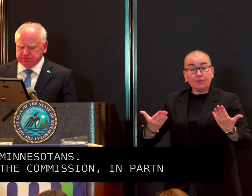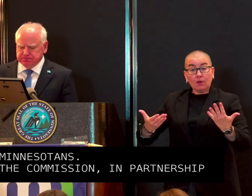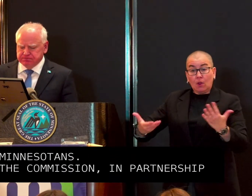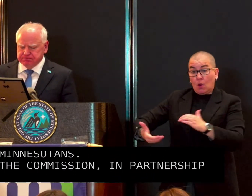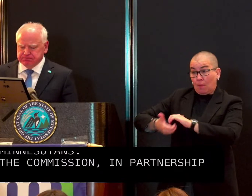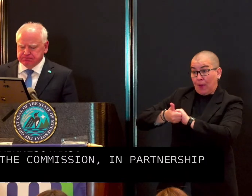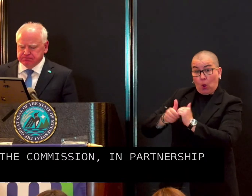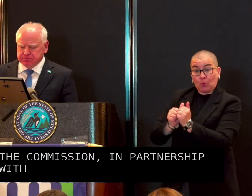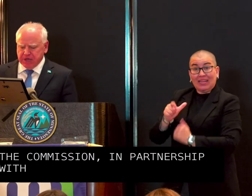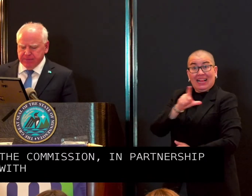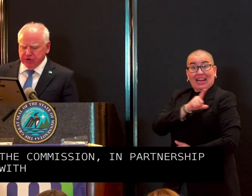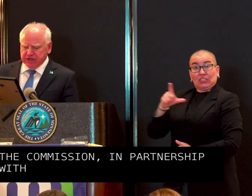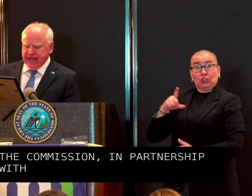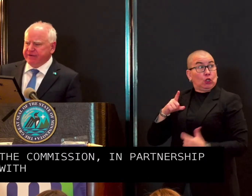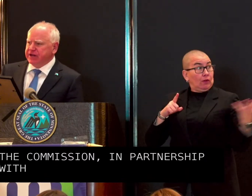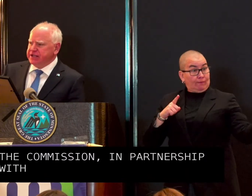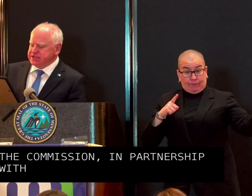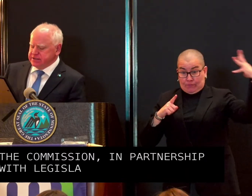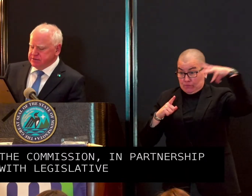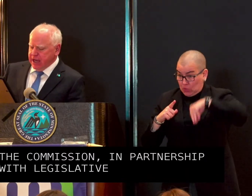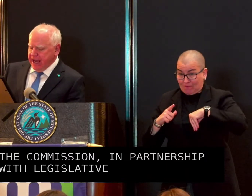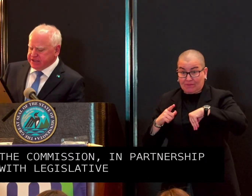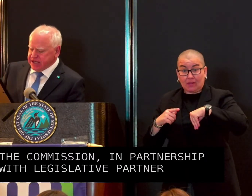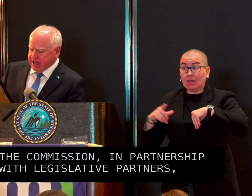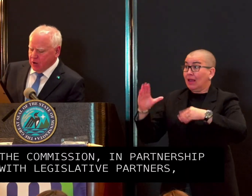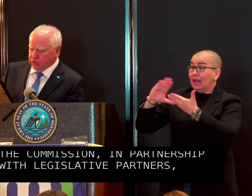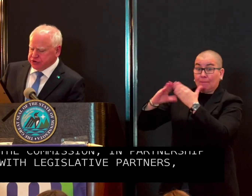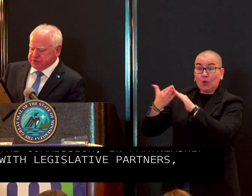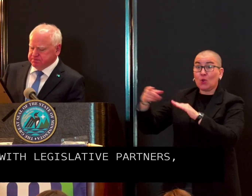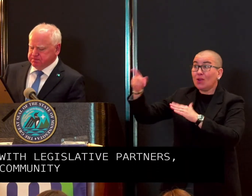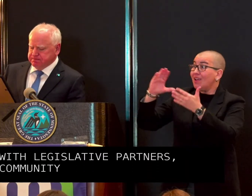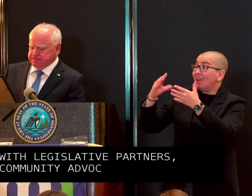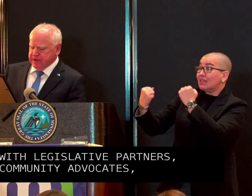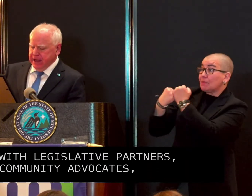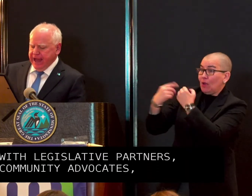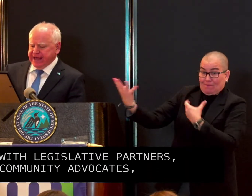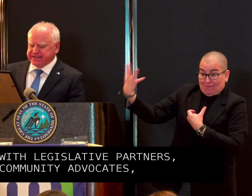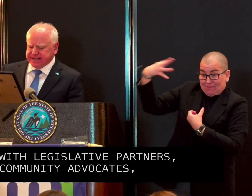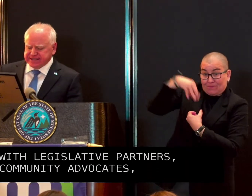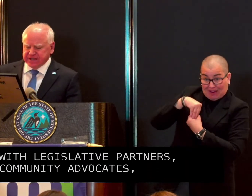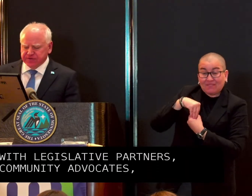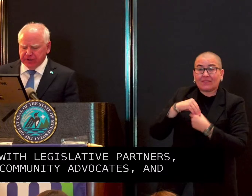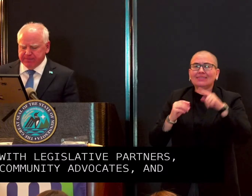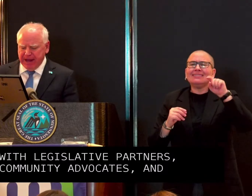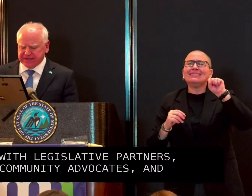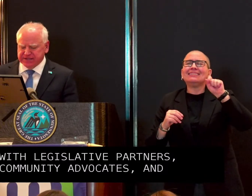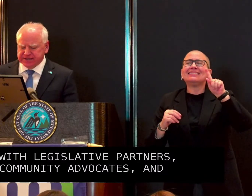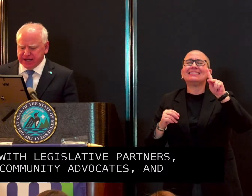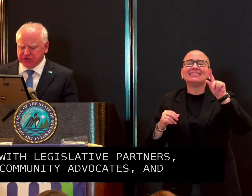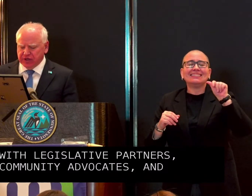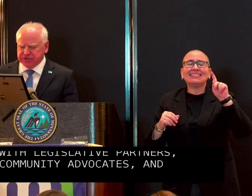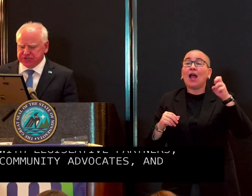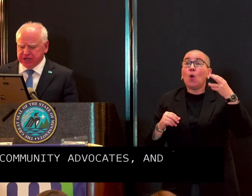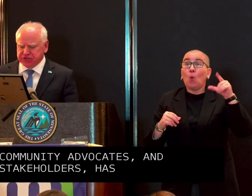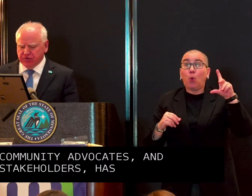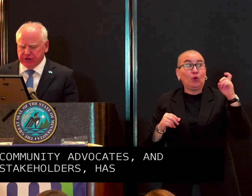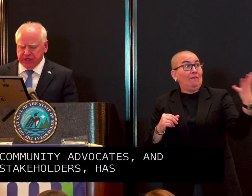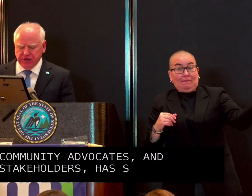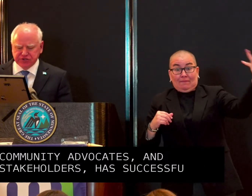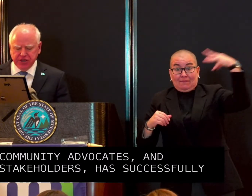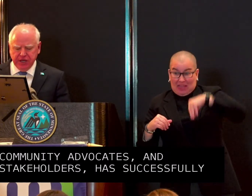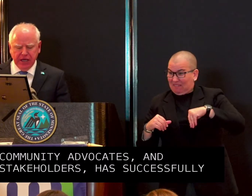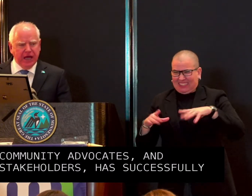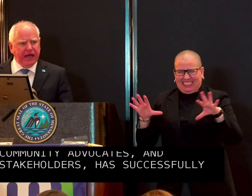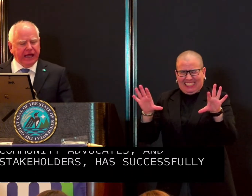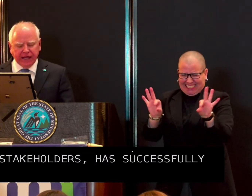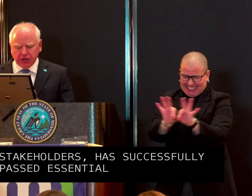partners, community advocates, and stakeholders, has successfully passed essential legislation over the